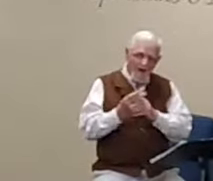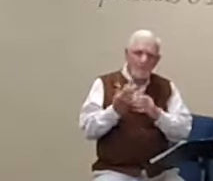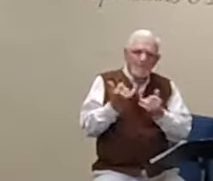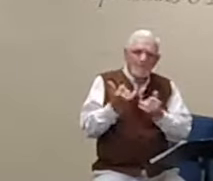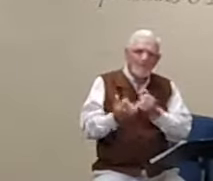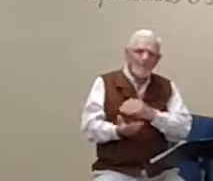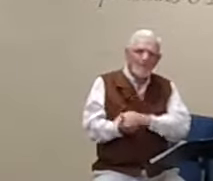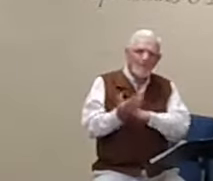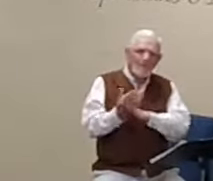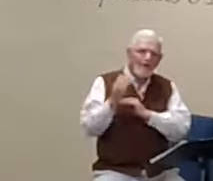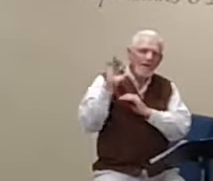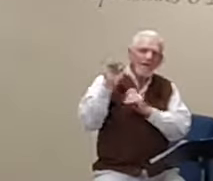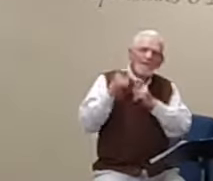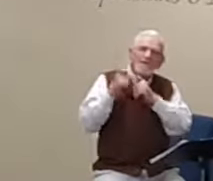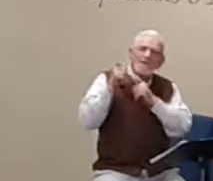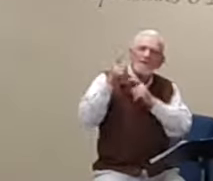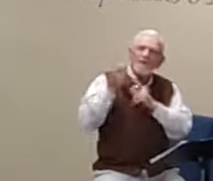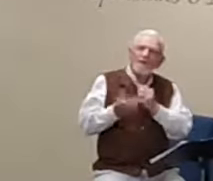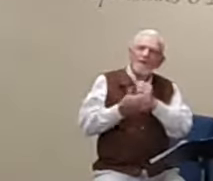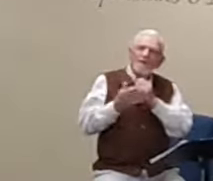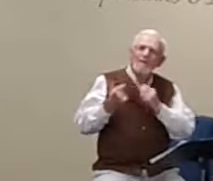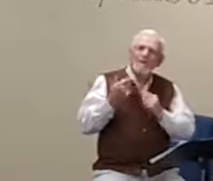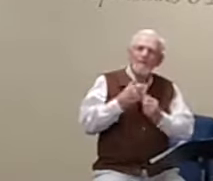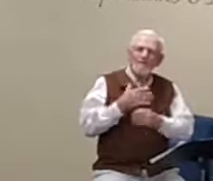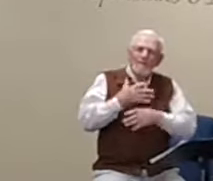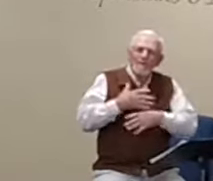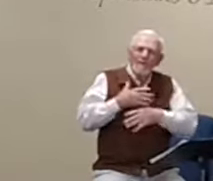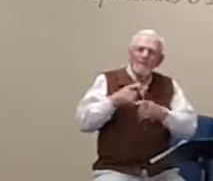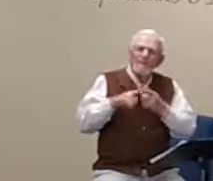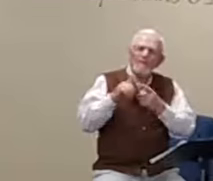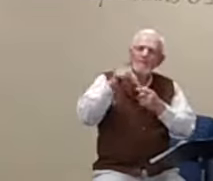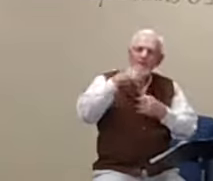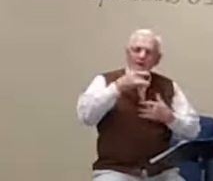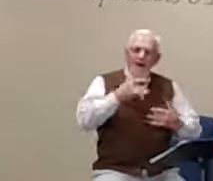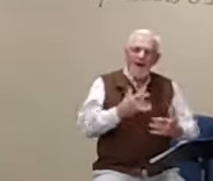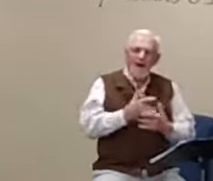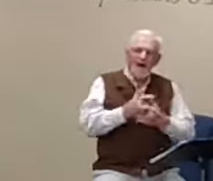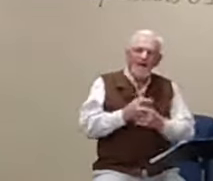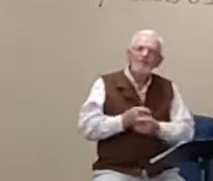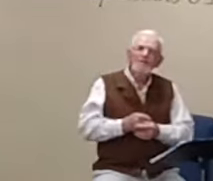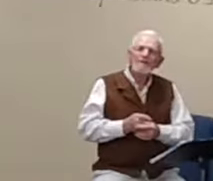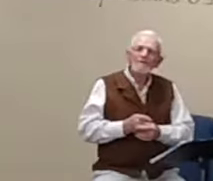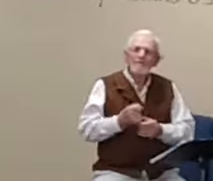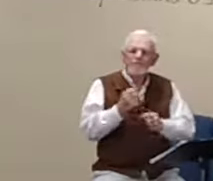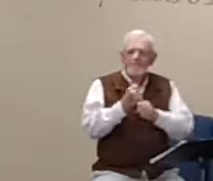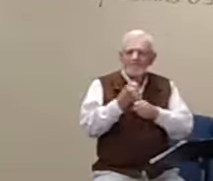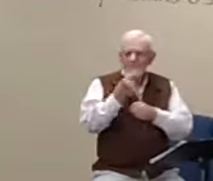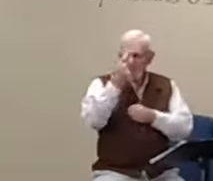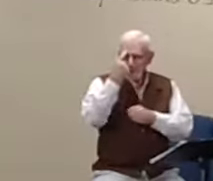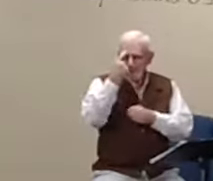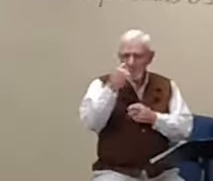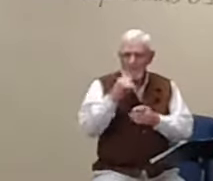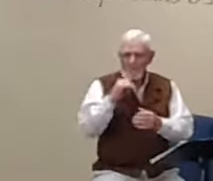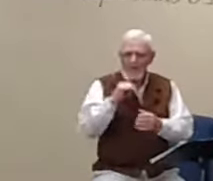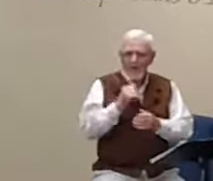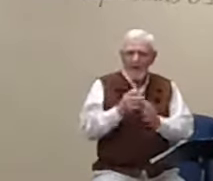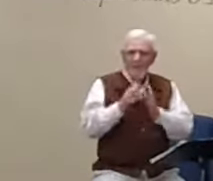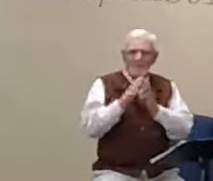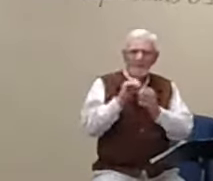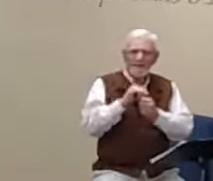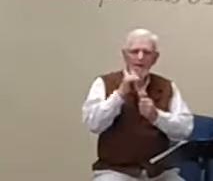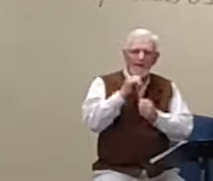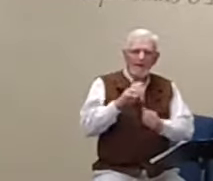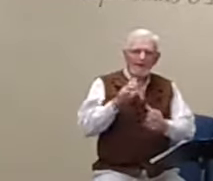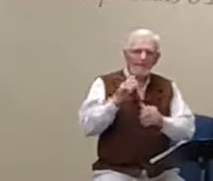hear from you and help us to be pleasing to you in our heart with the decisions we make, with our mind. And Lord, I ask that you please bless